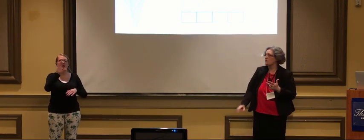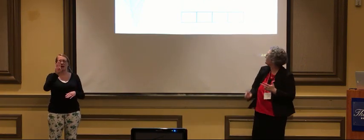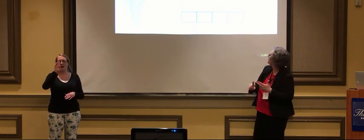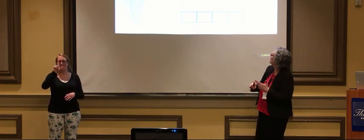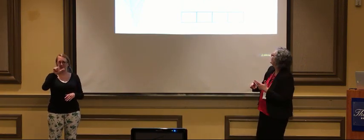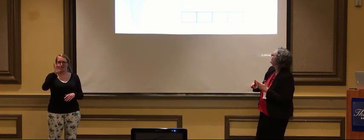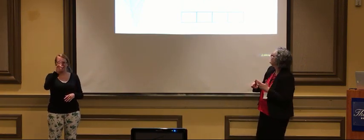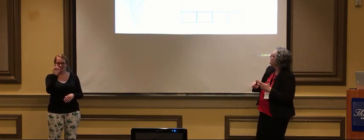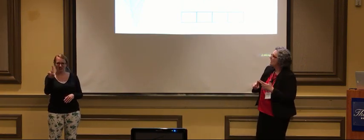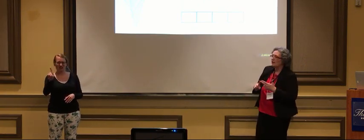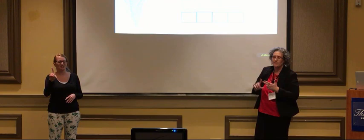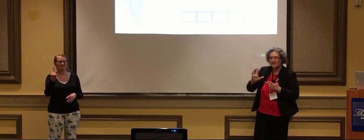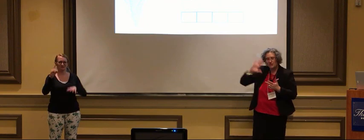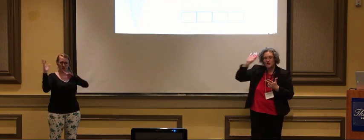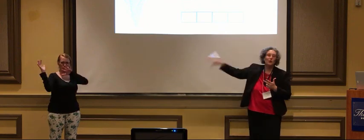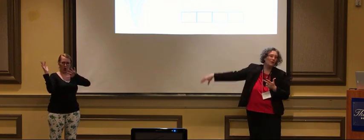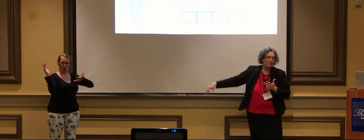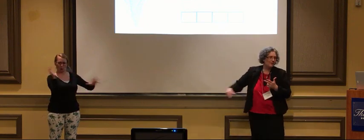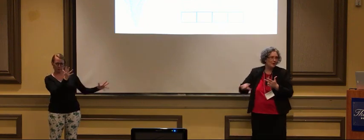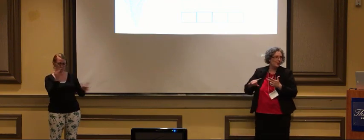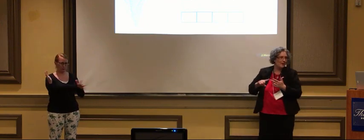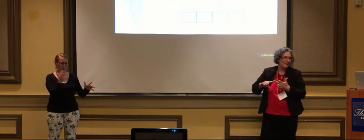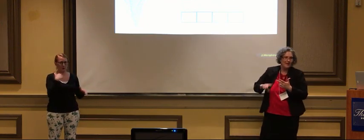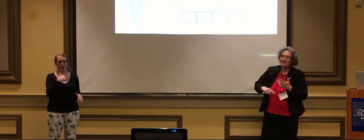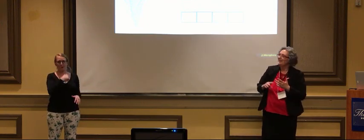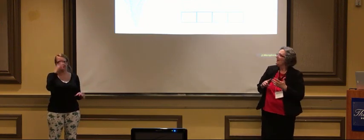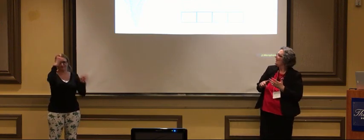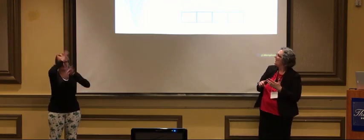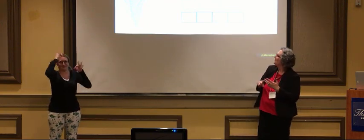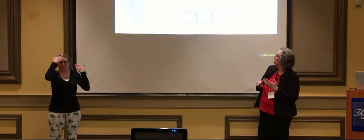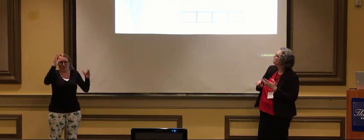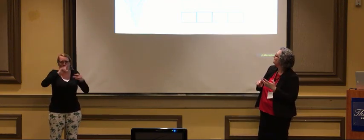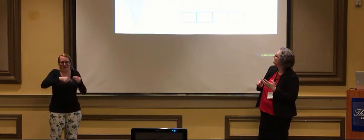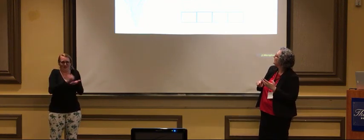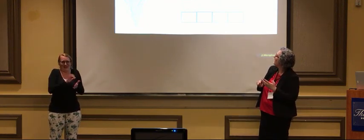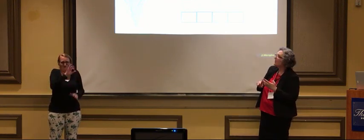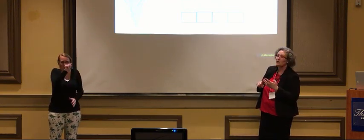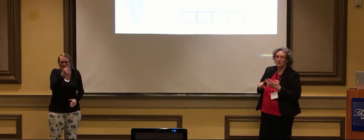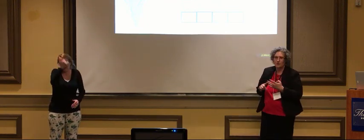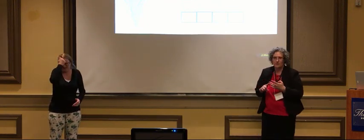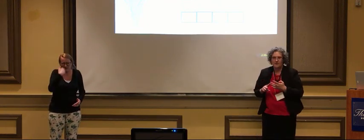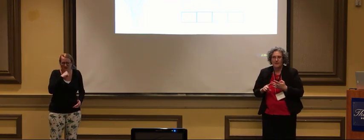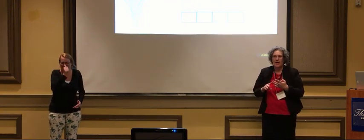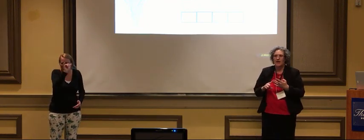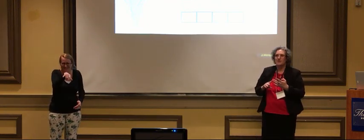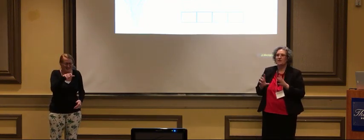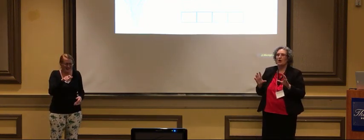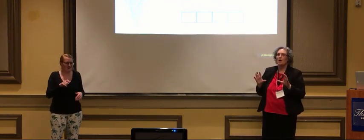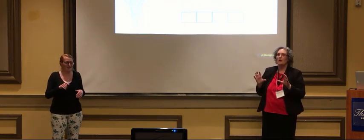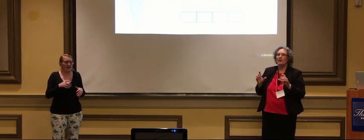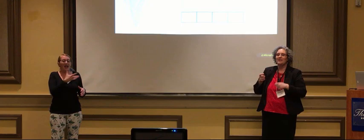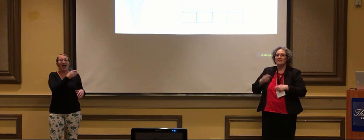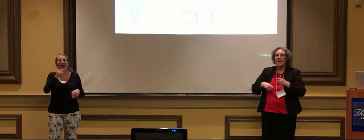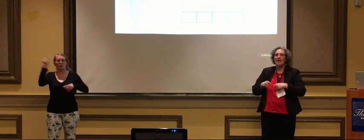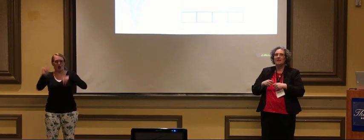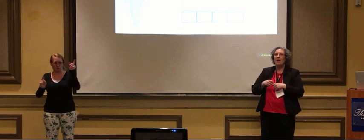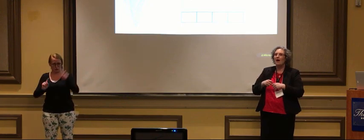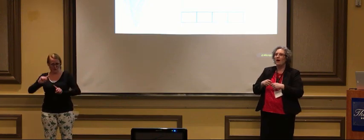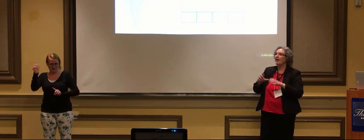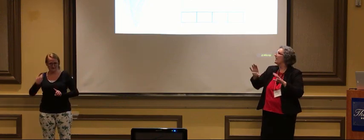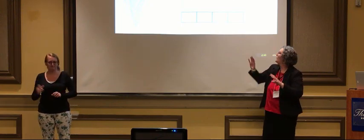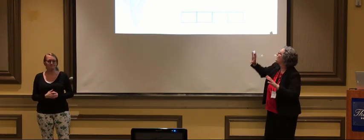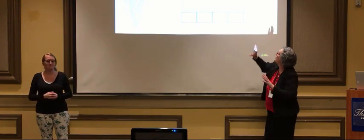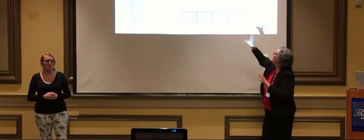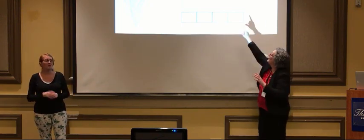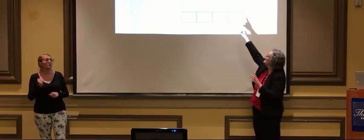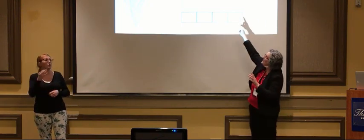about blizzards in Florida. Stupid that we didn't learn about that. And thunderstorms. And so instead,